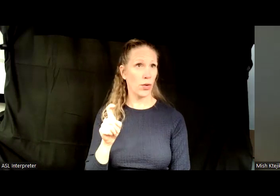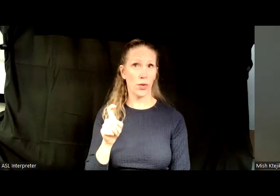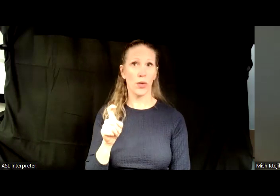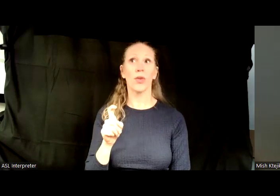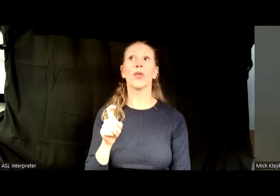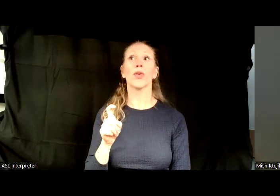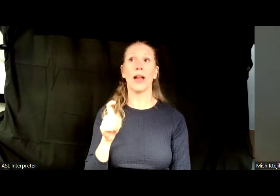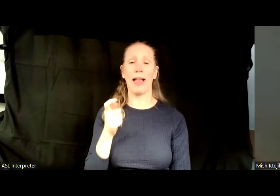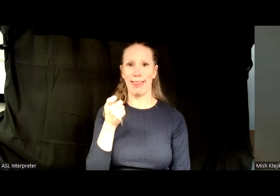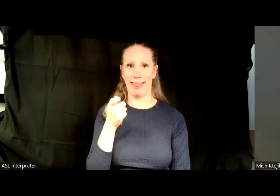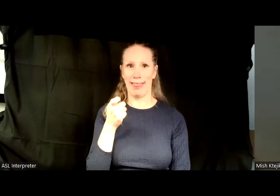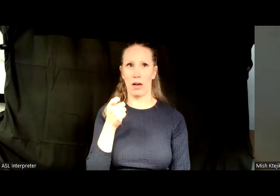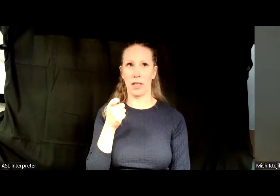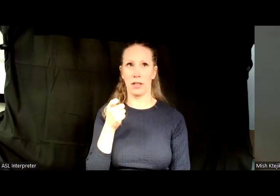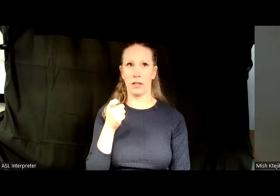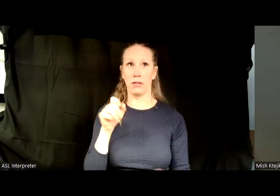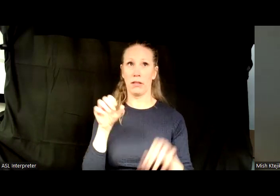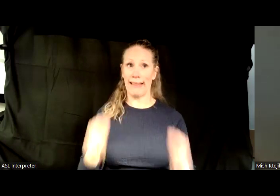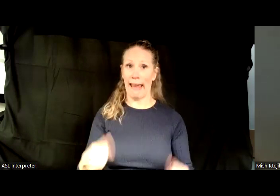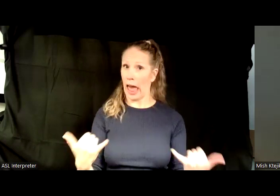Yes. It's What about this?